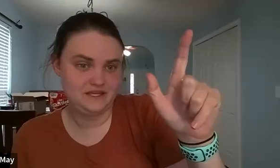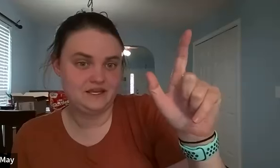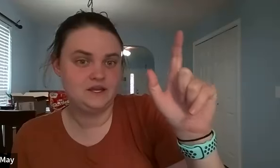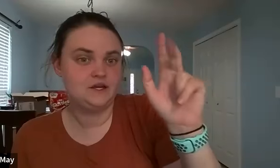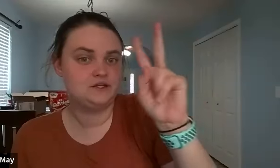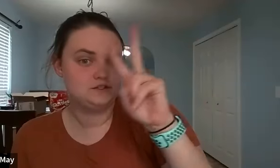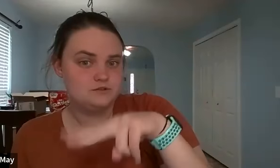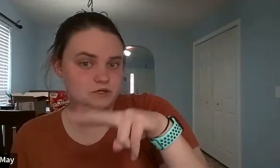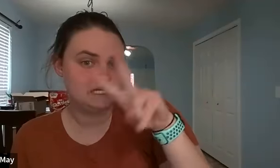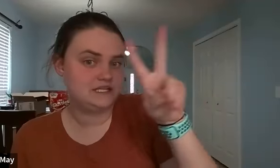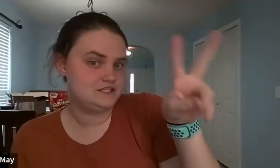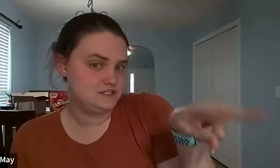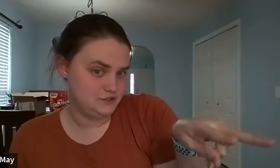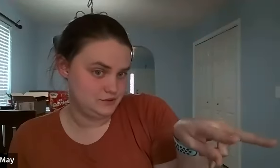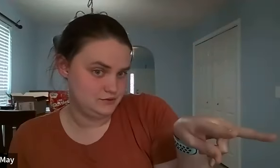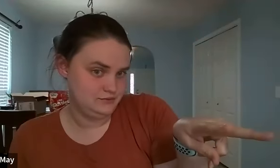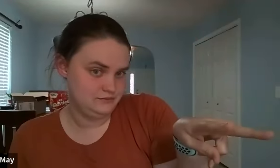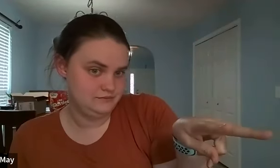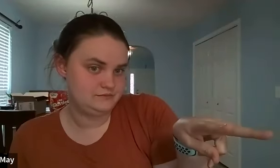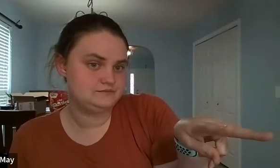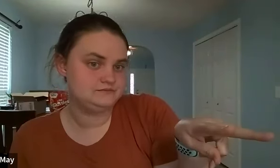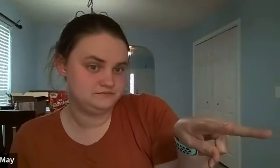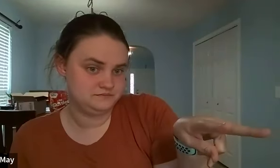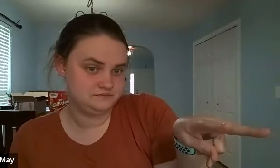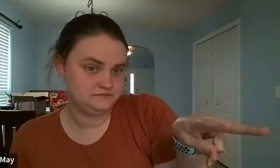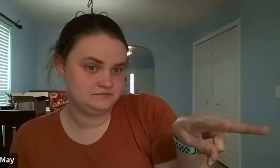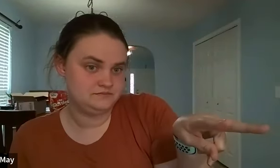then 22,